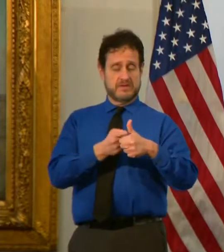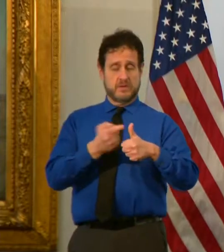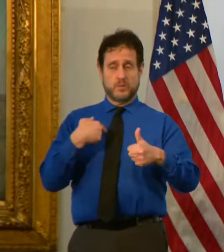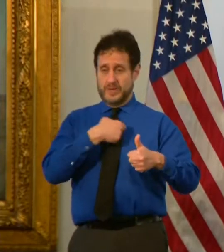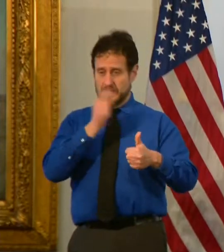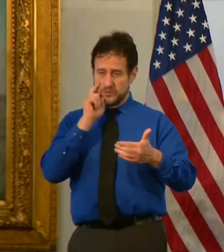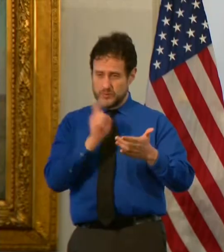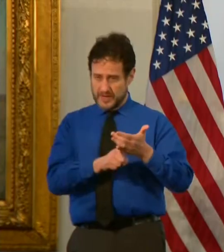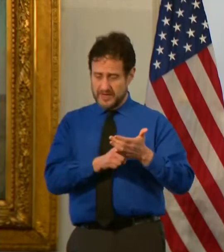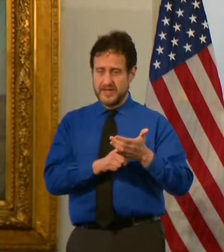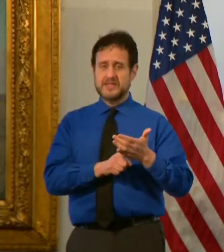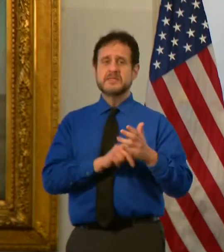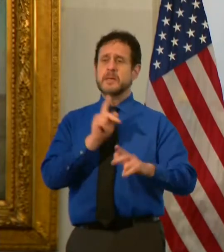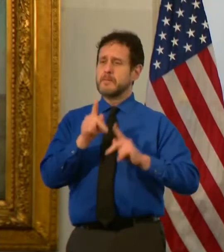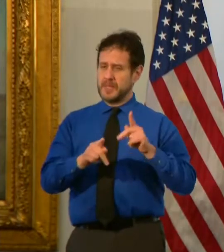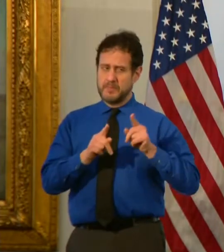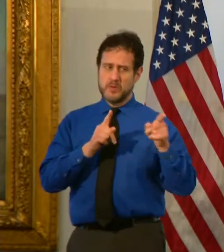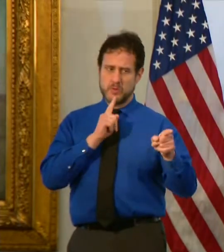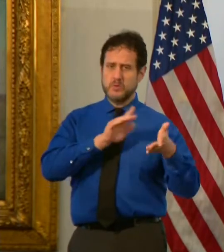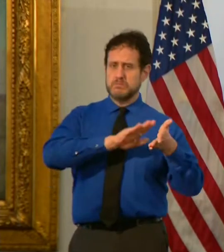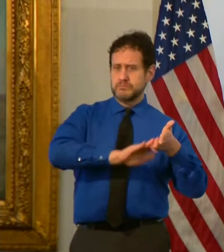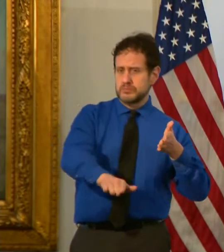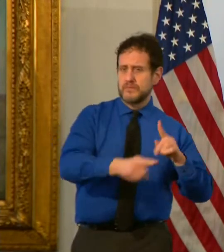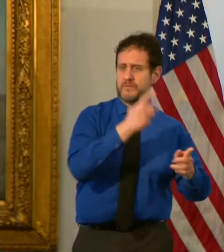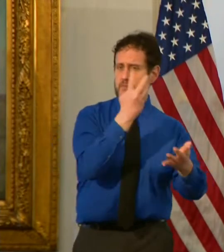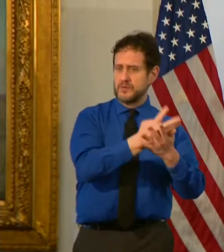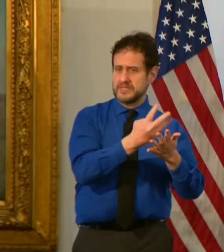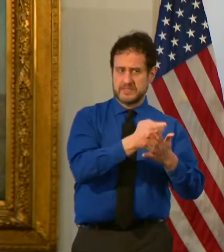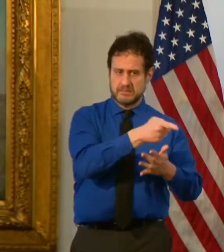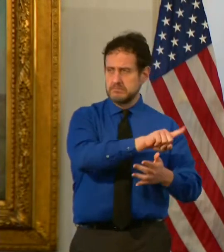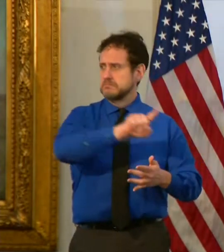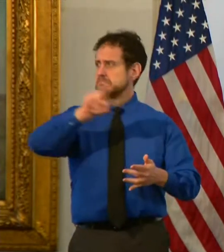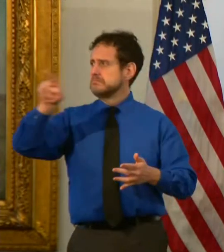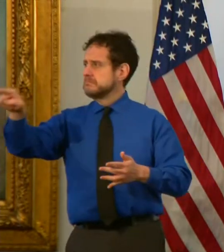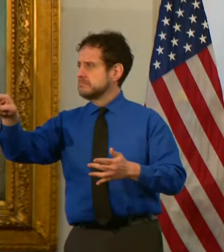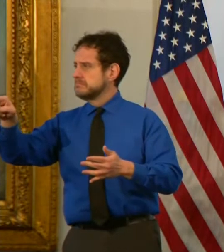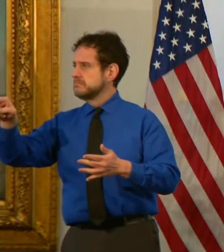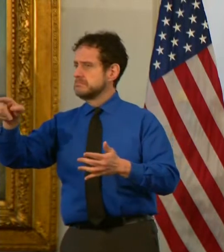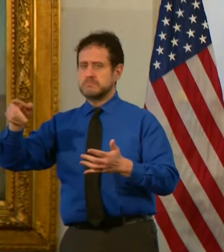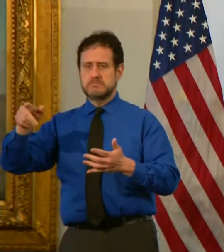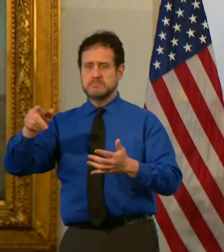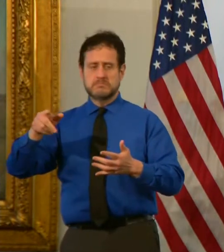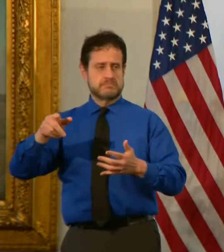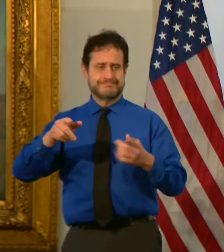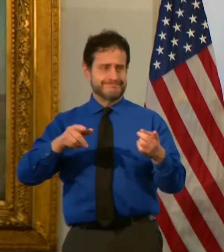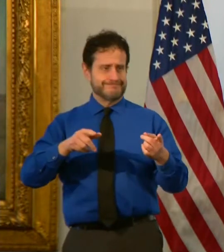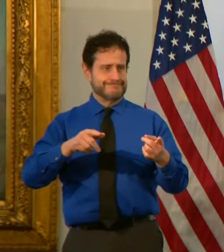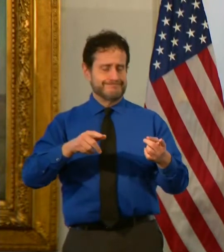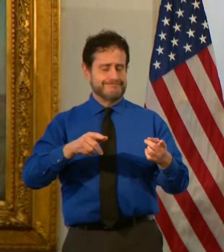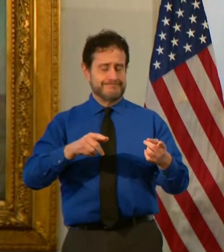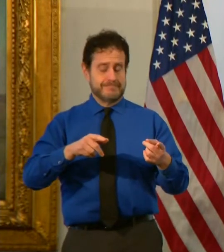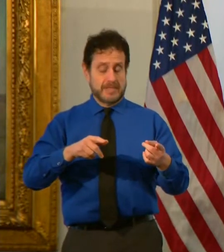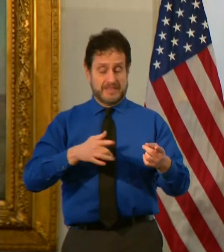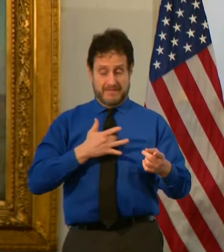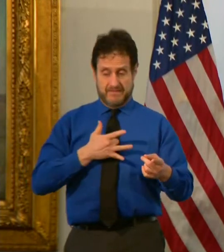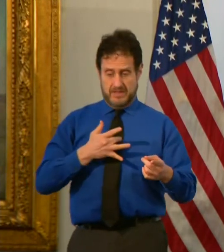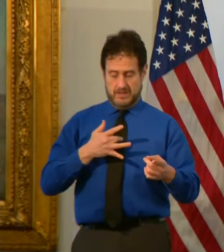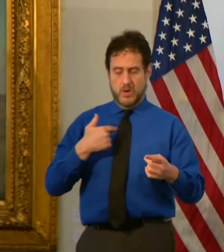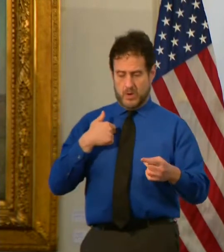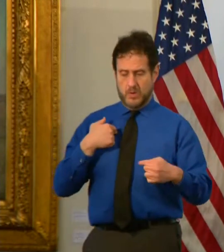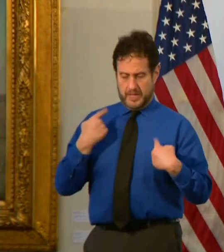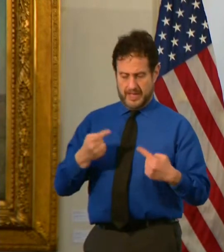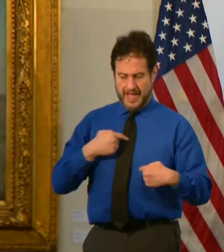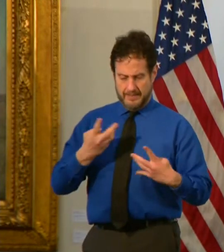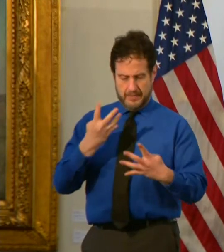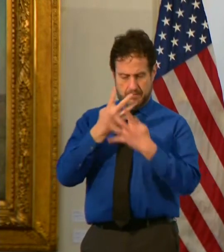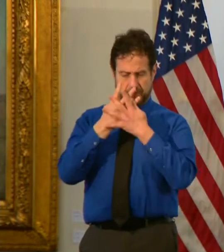recognize that people who are coming out of the criminal legal system, coming out of our prisons, there are things that we know